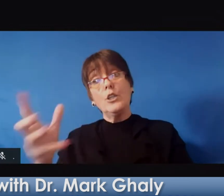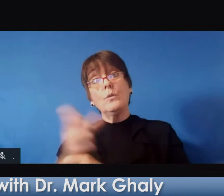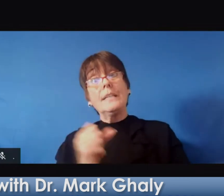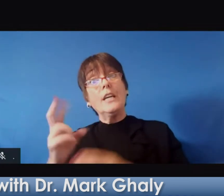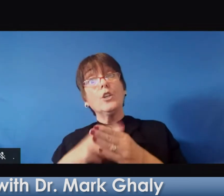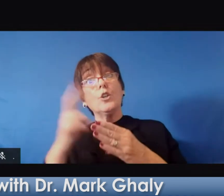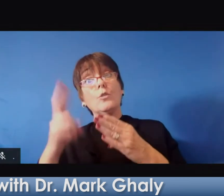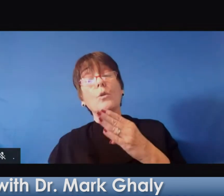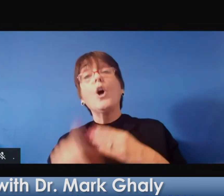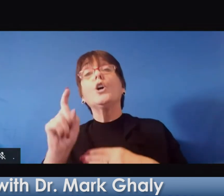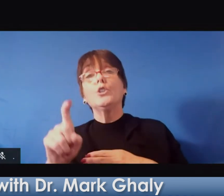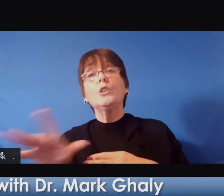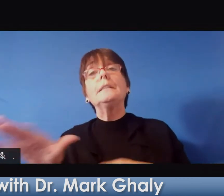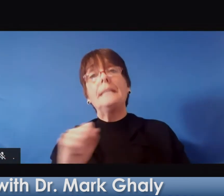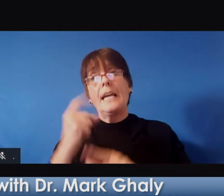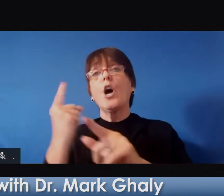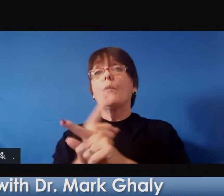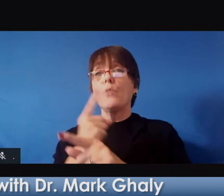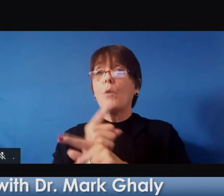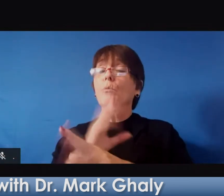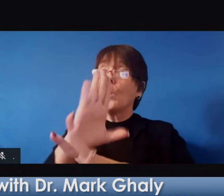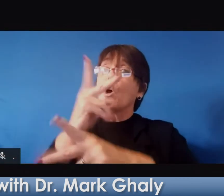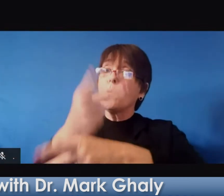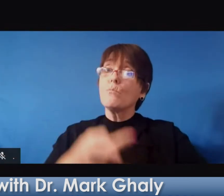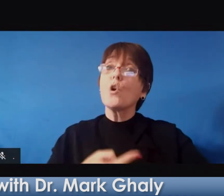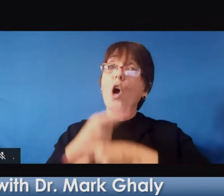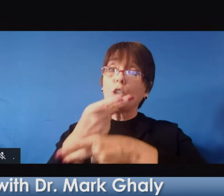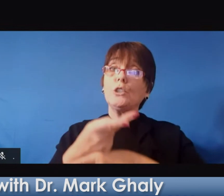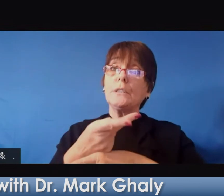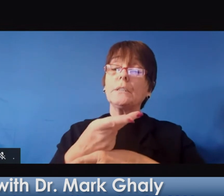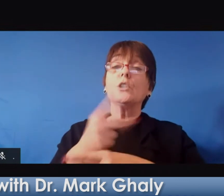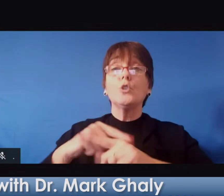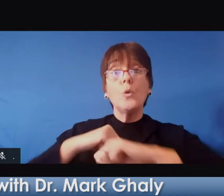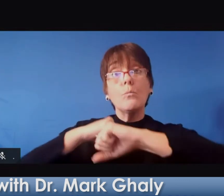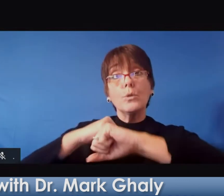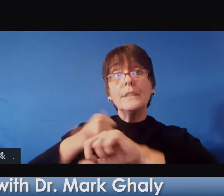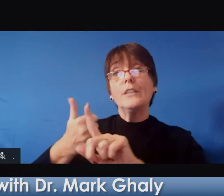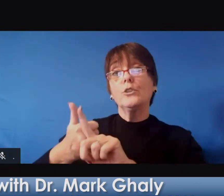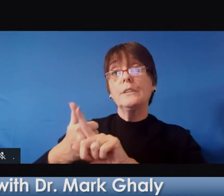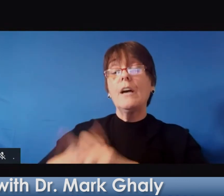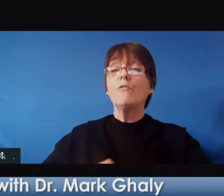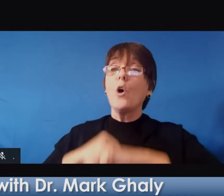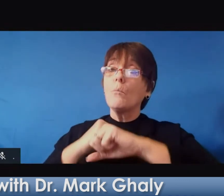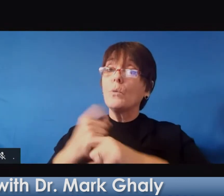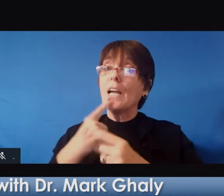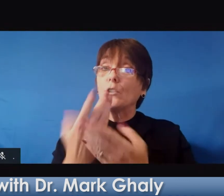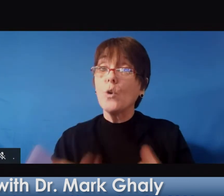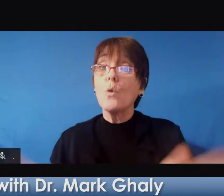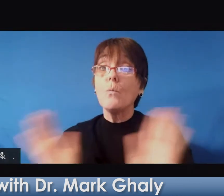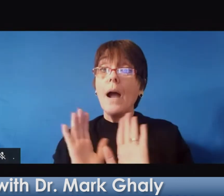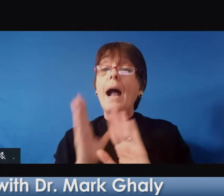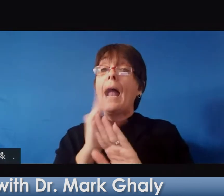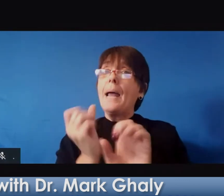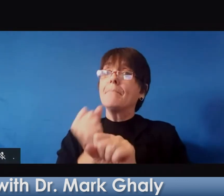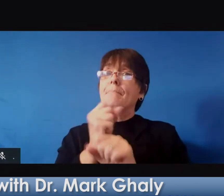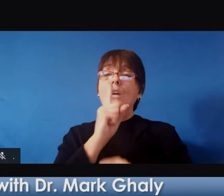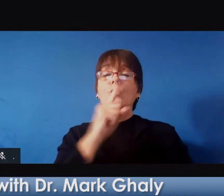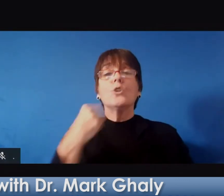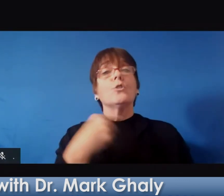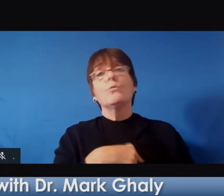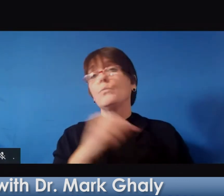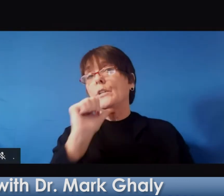you should take appropriate precautions to protect yourself, protect those around you, and make sure we don't